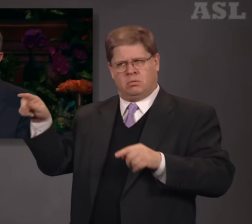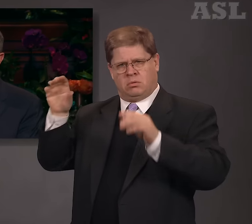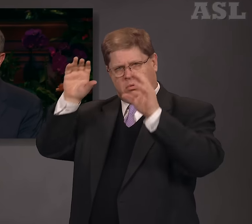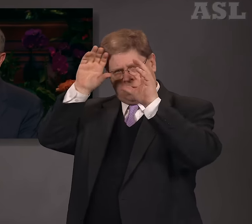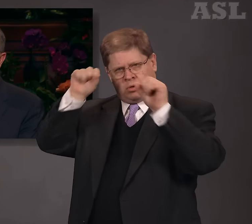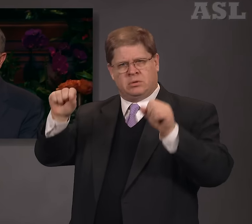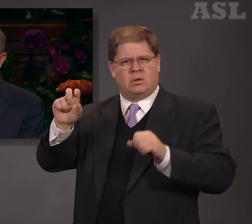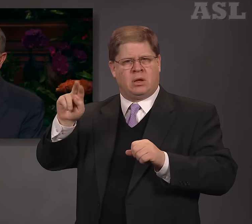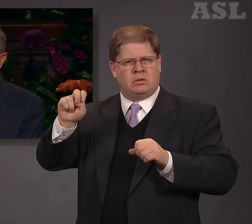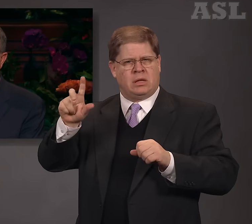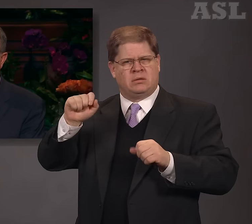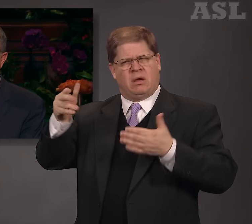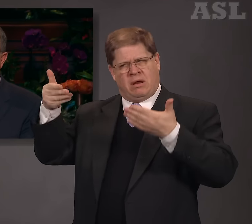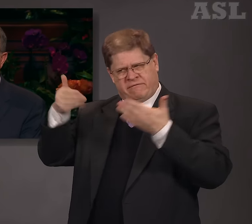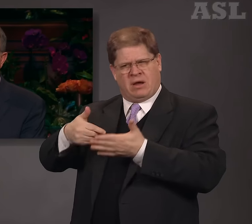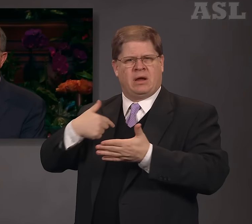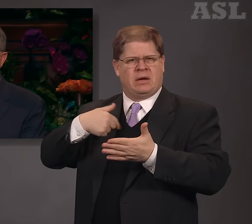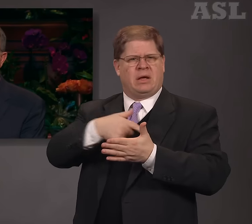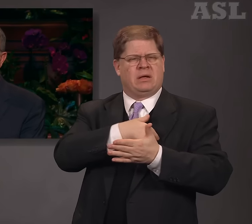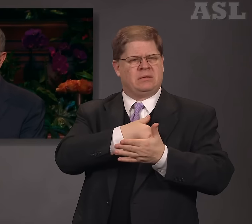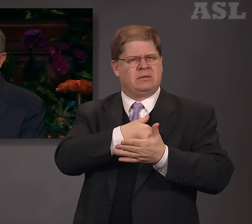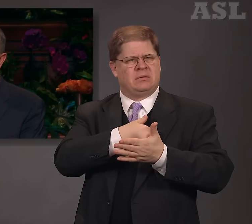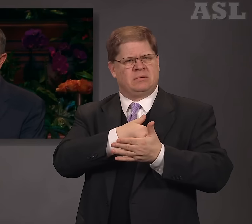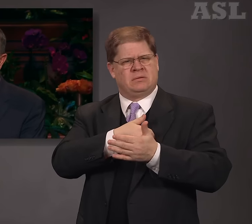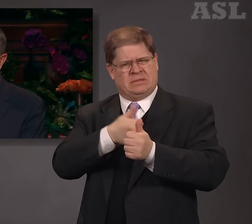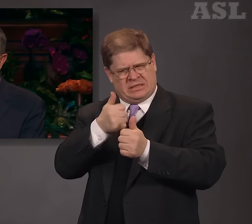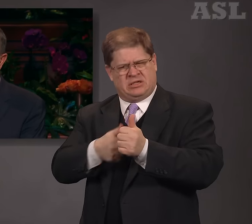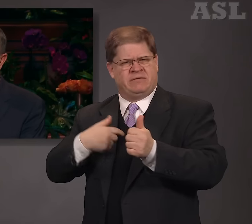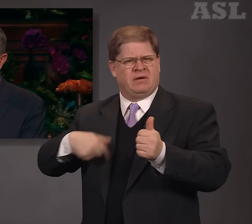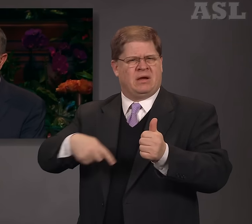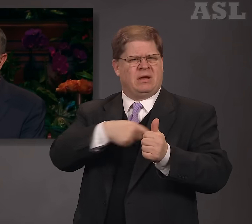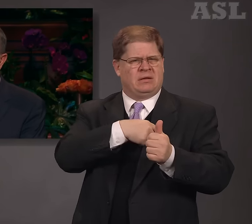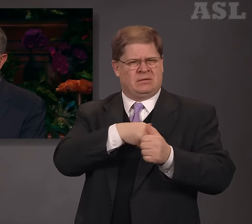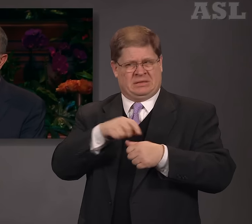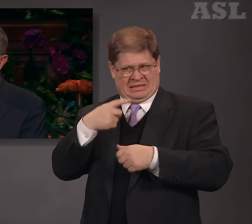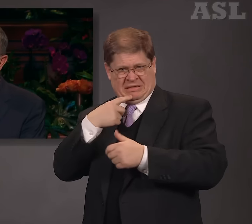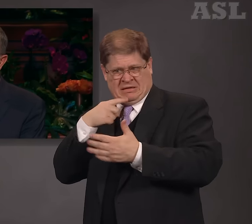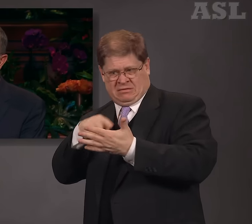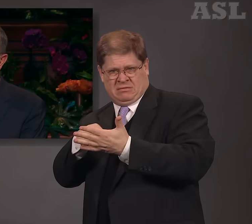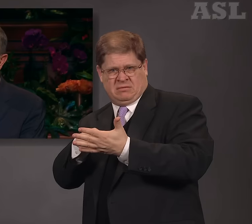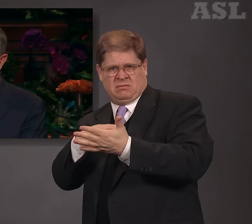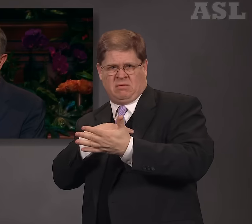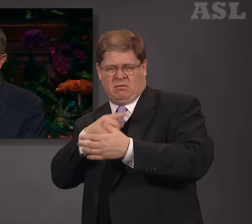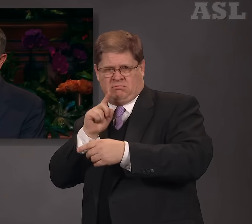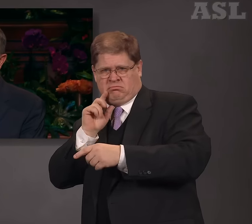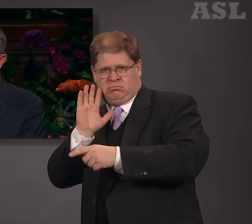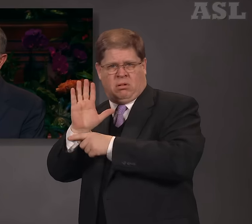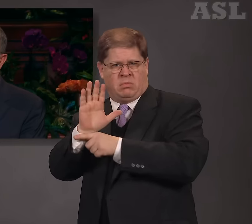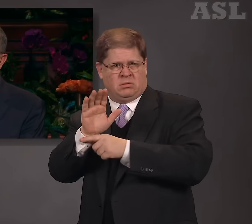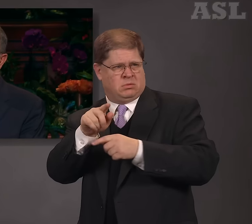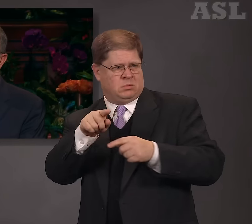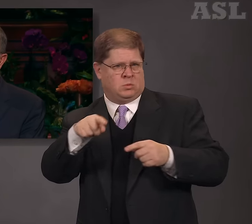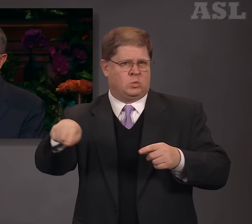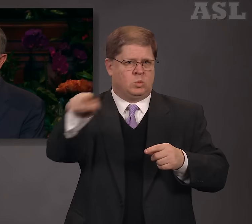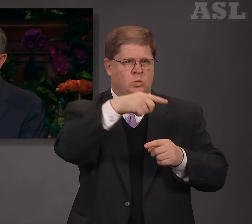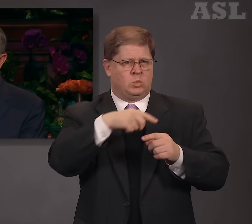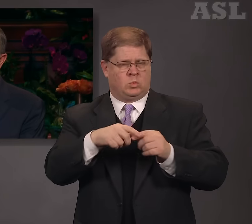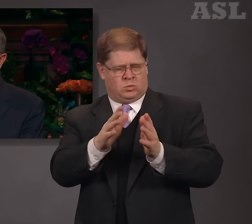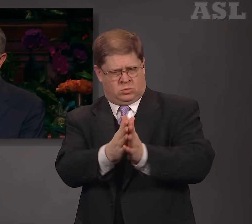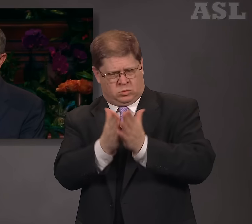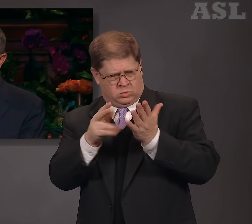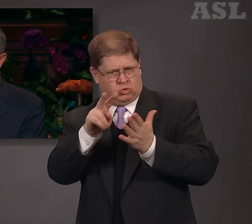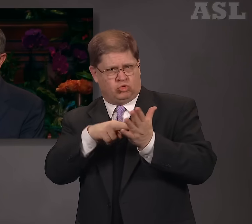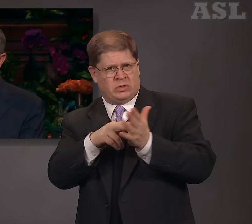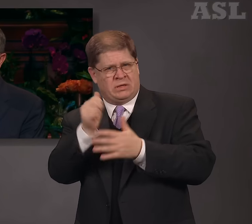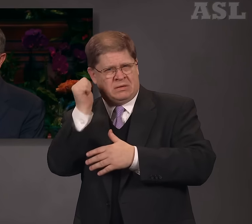prophet, President Russell M. Nelson, to each one of us. I promise, he said, that as you prayerfully